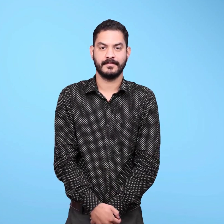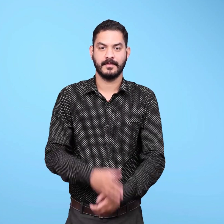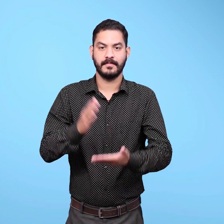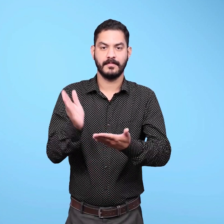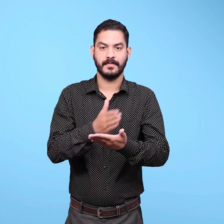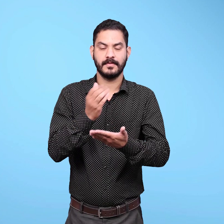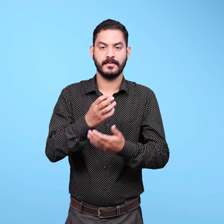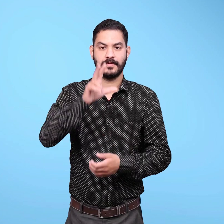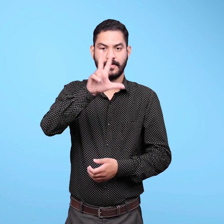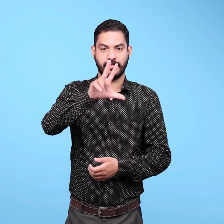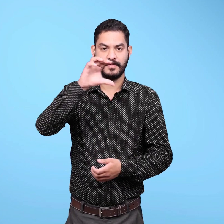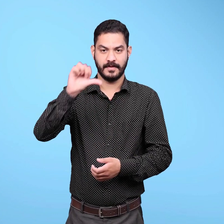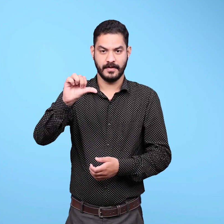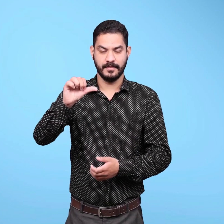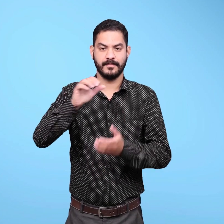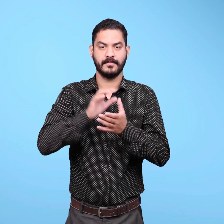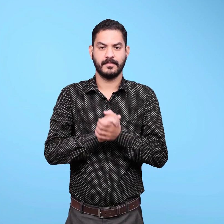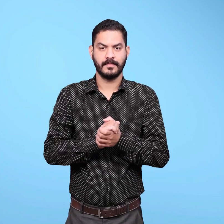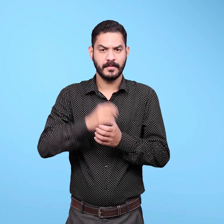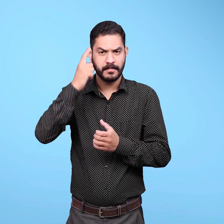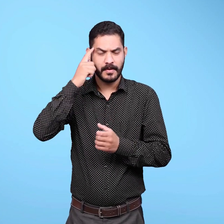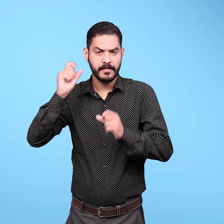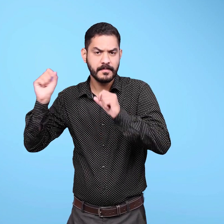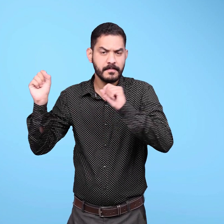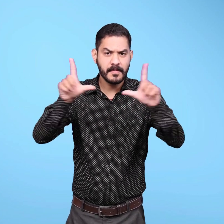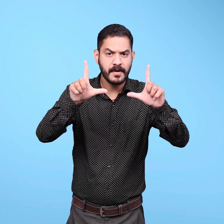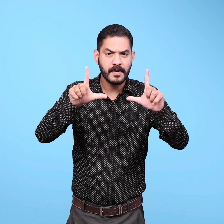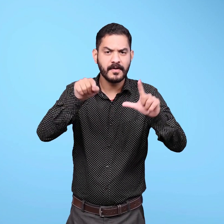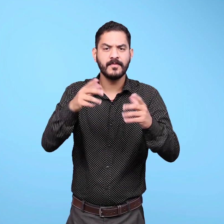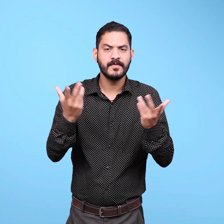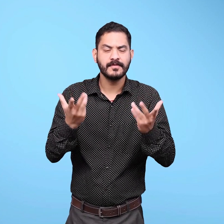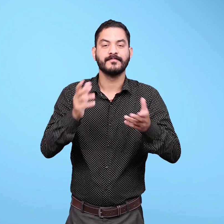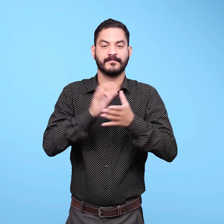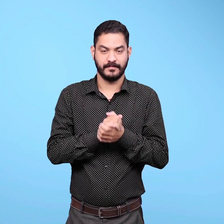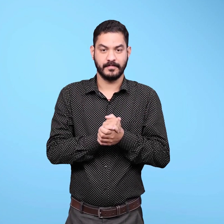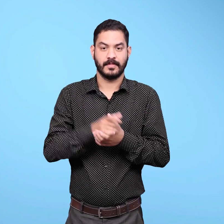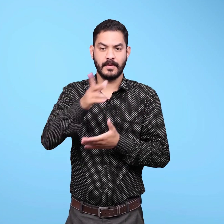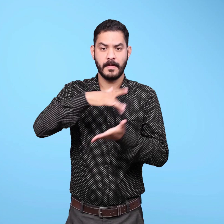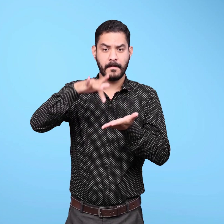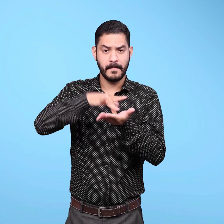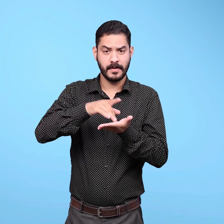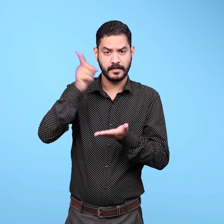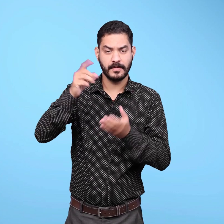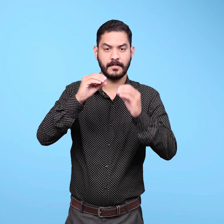Page number 89. Imagine you live in Beri